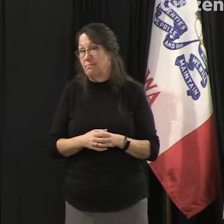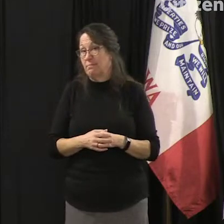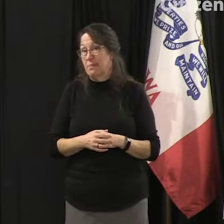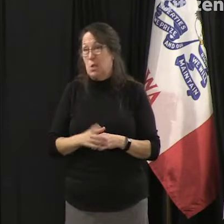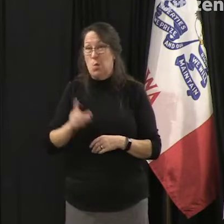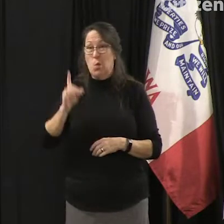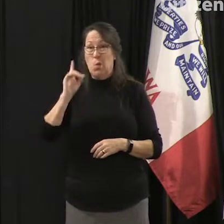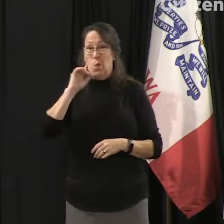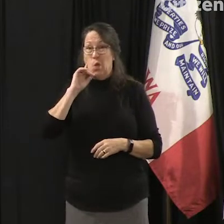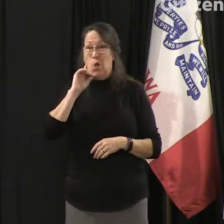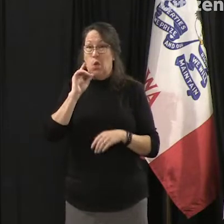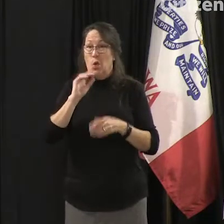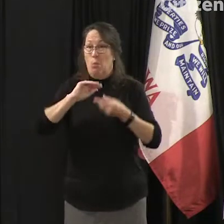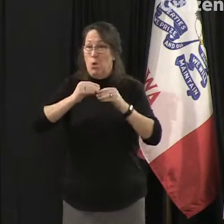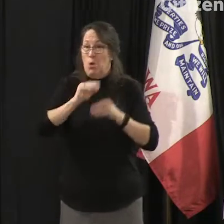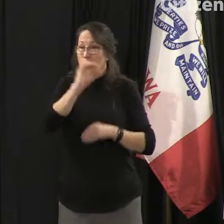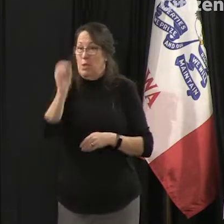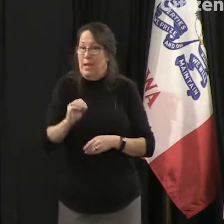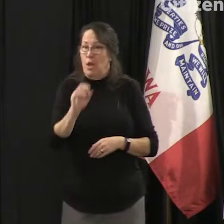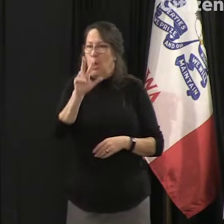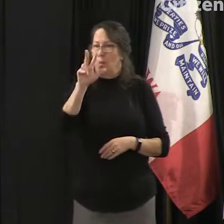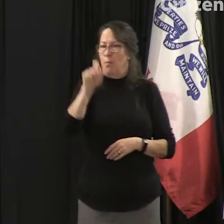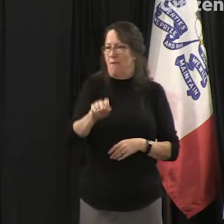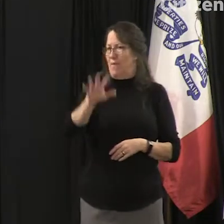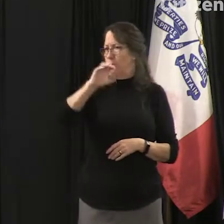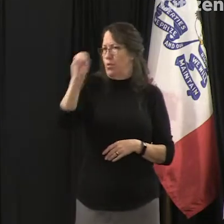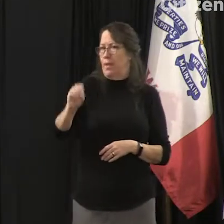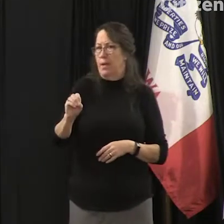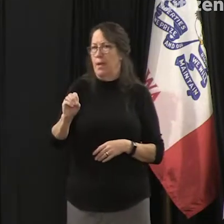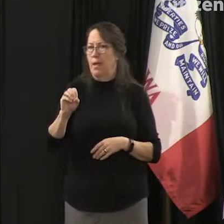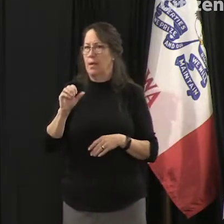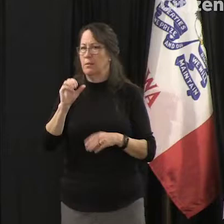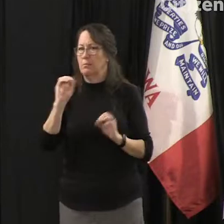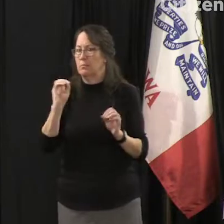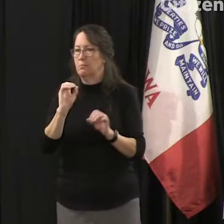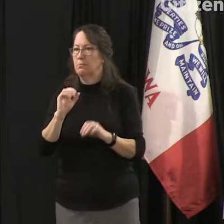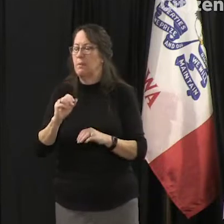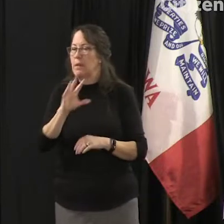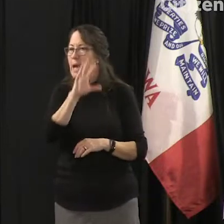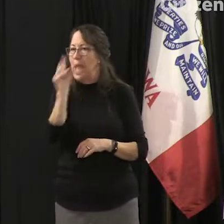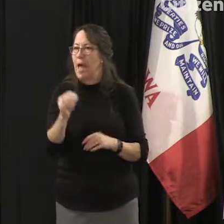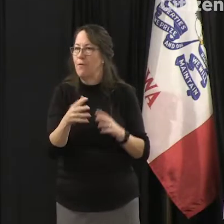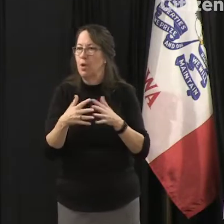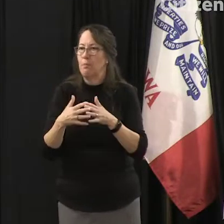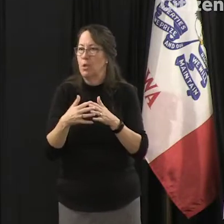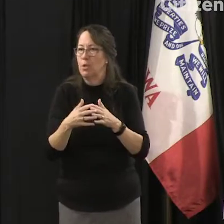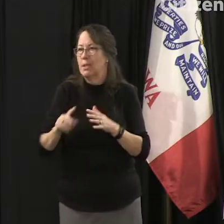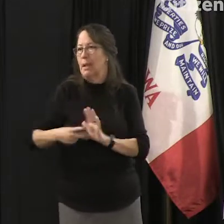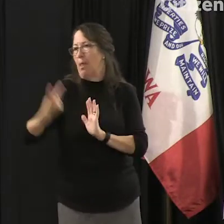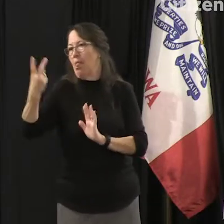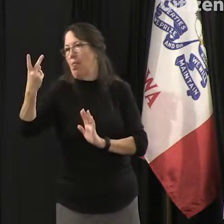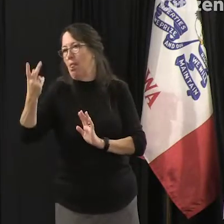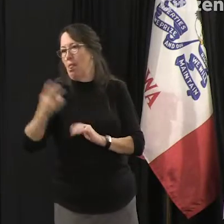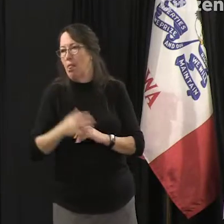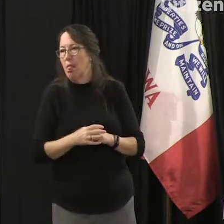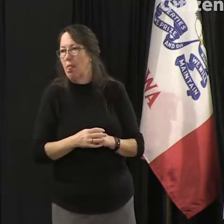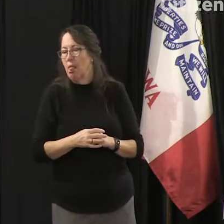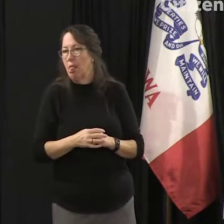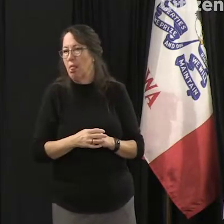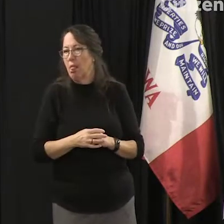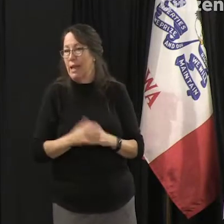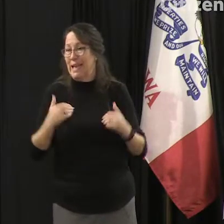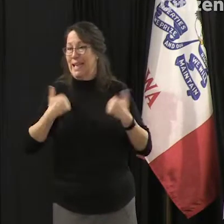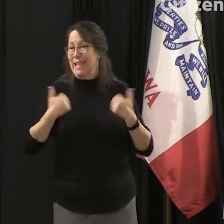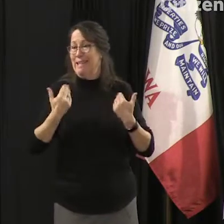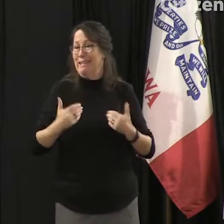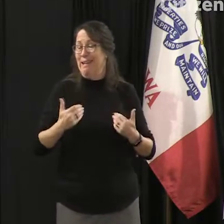You know, you hear unemployment rates, what, 3.5%? Among African Americans, it's twice that much. Among